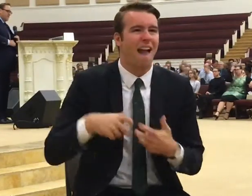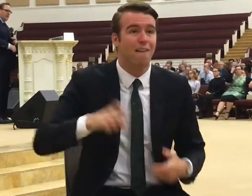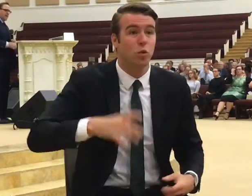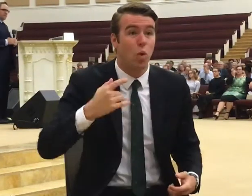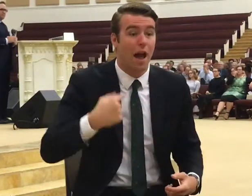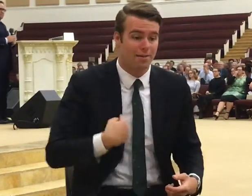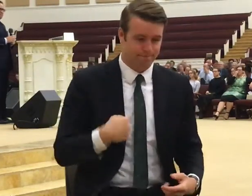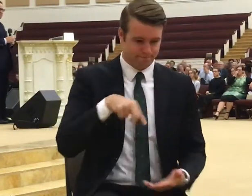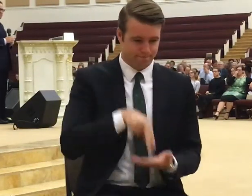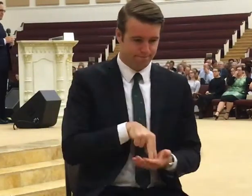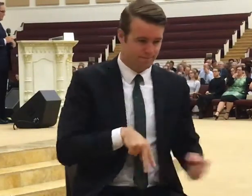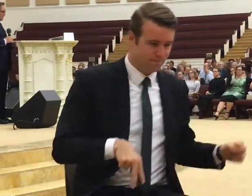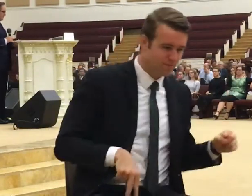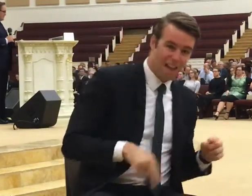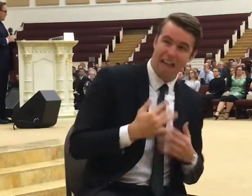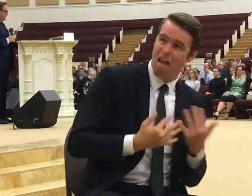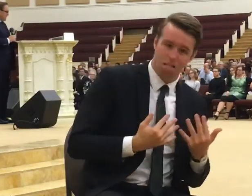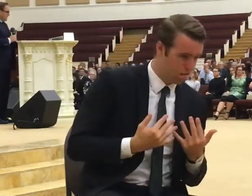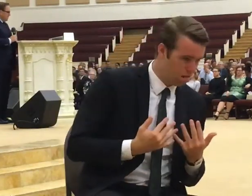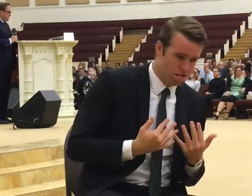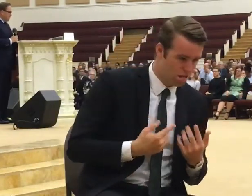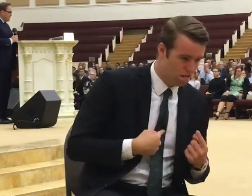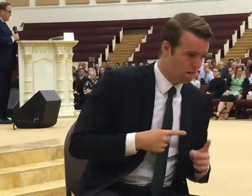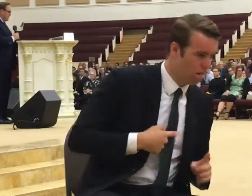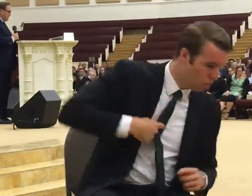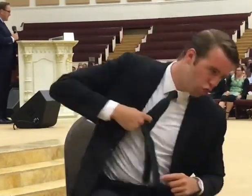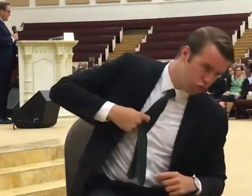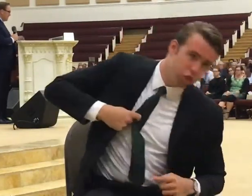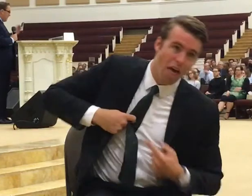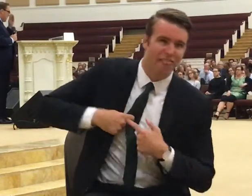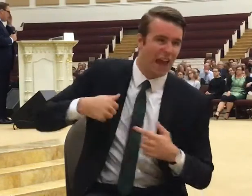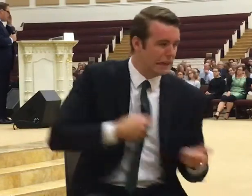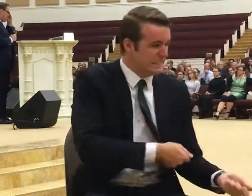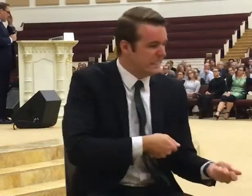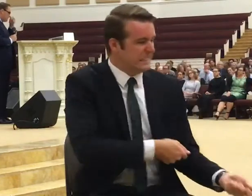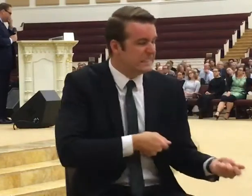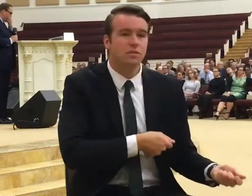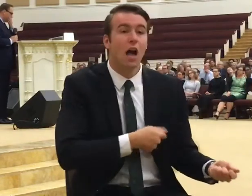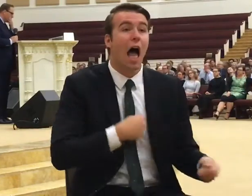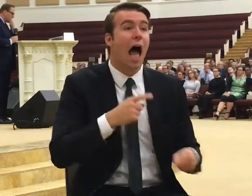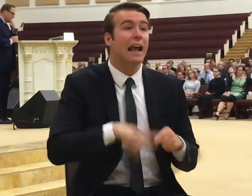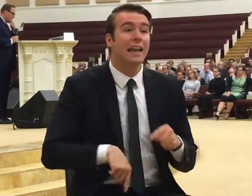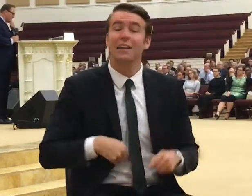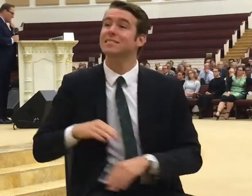between them and heaven. You can't hypocrite on Monday and then sing in the choir on Sunday.